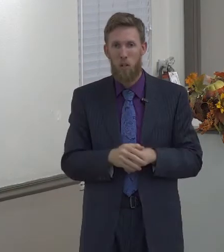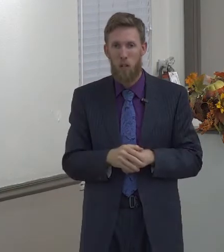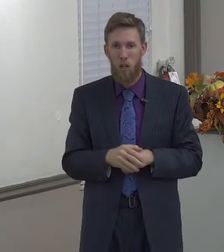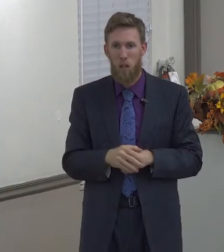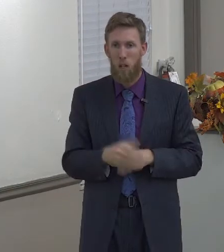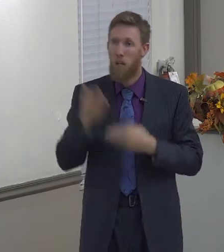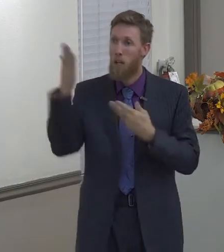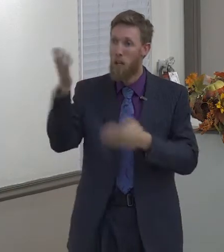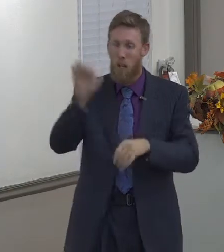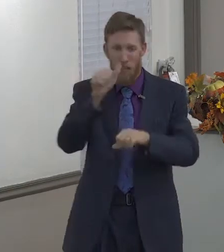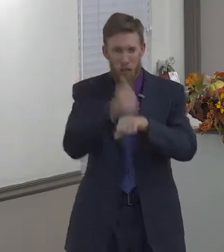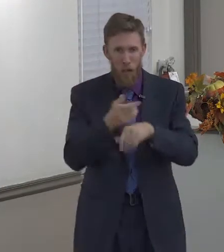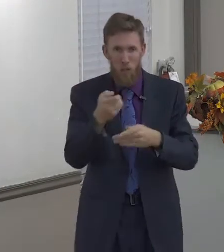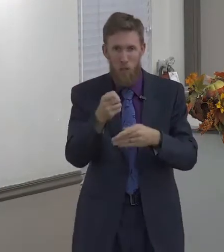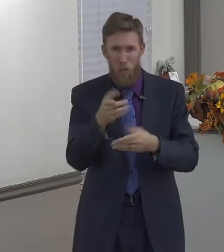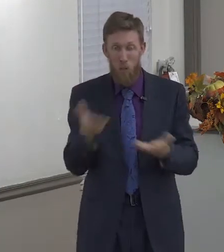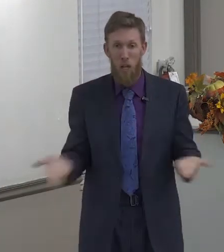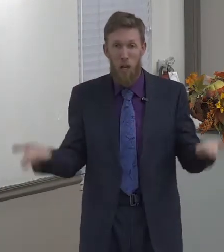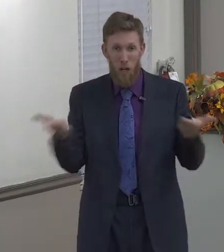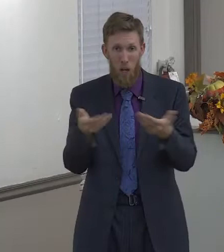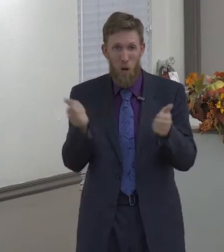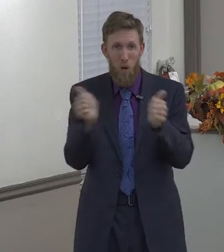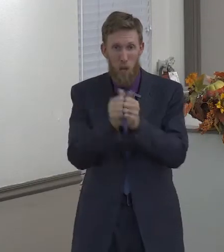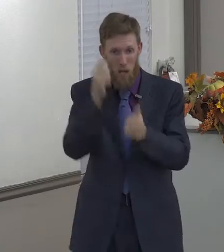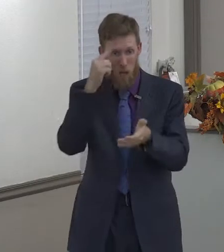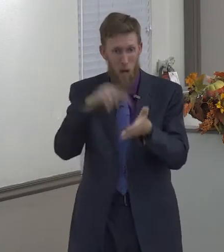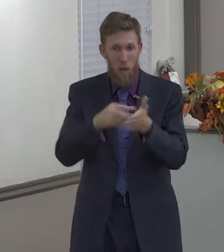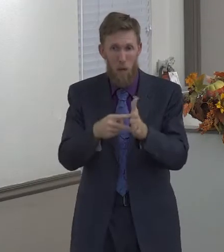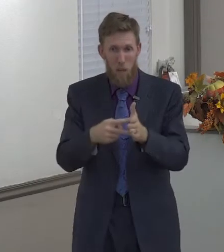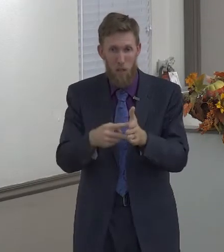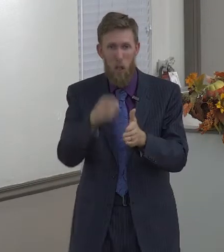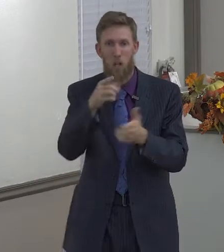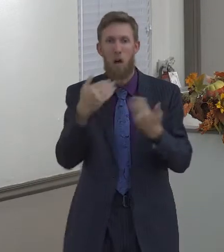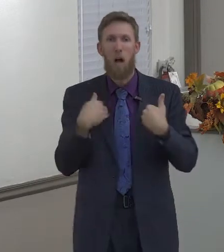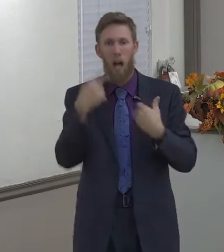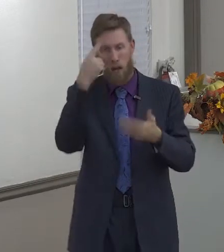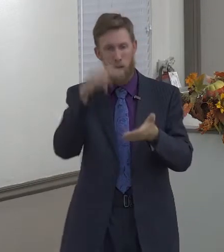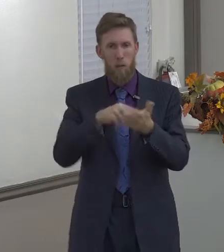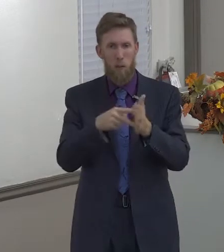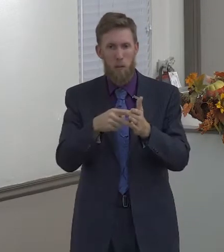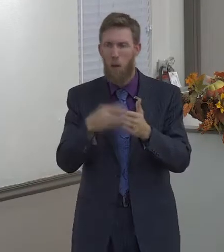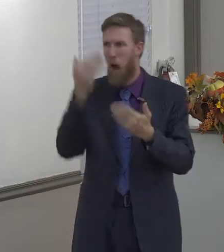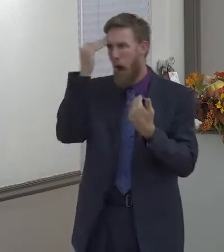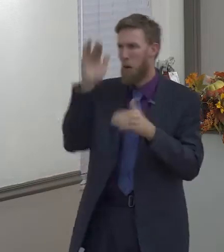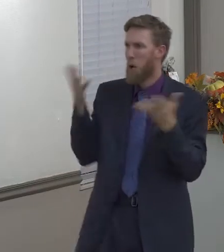Well, then you seek God and find out. Figure it out. Make yourself available.